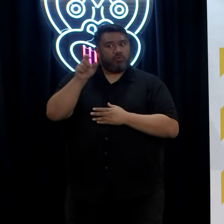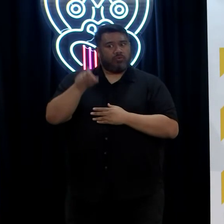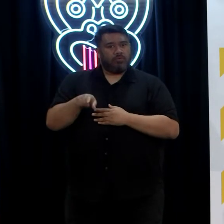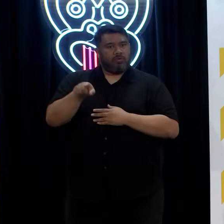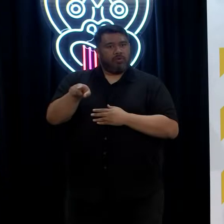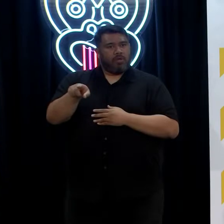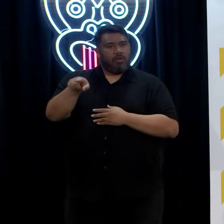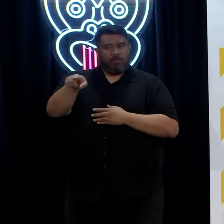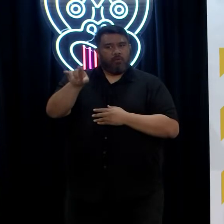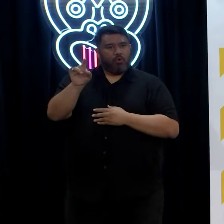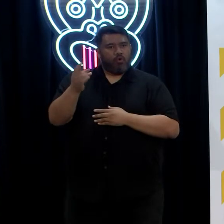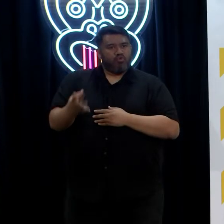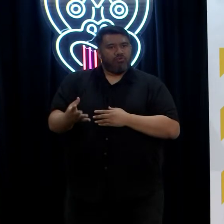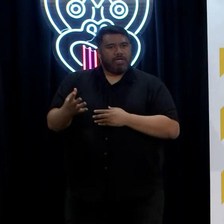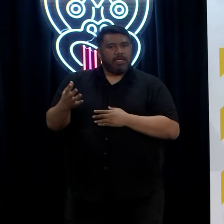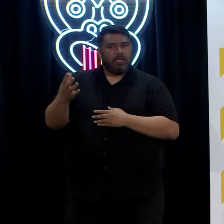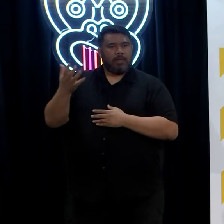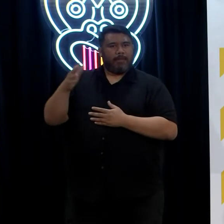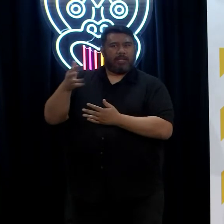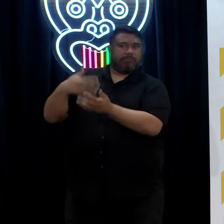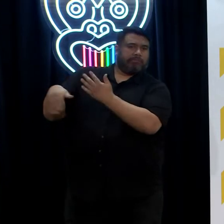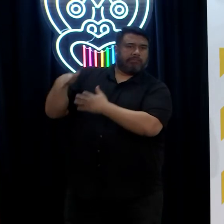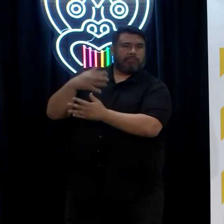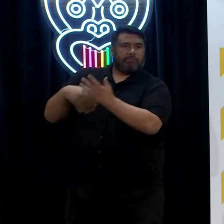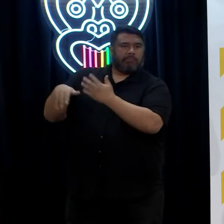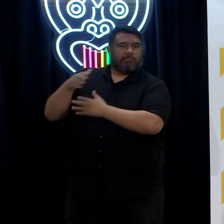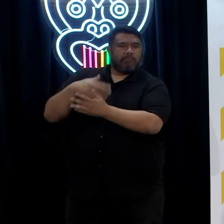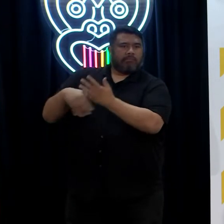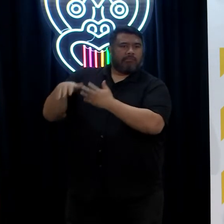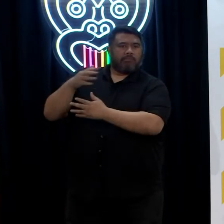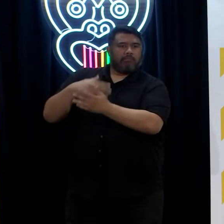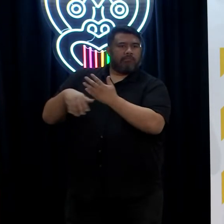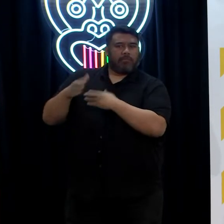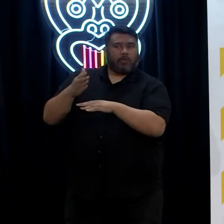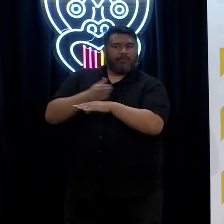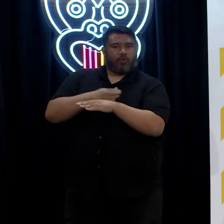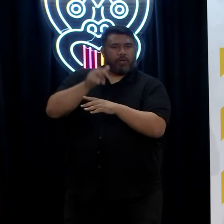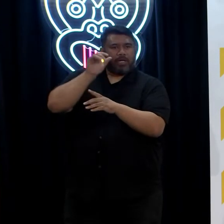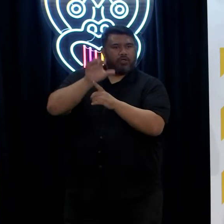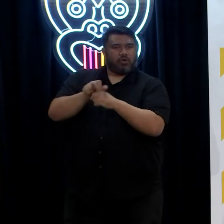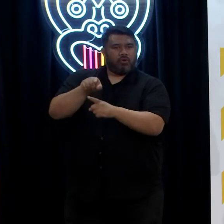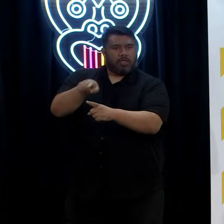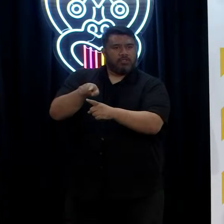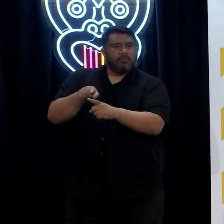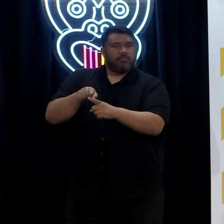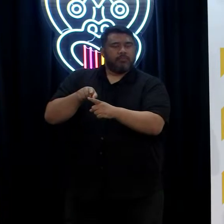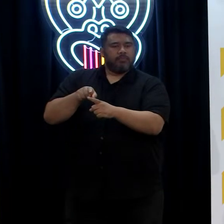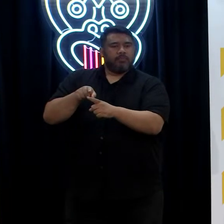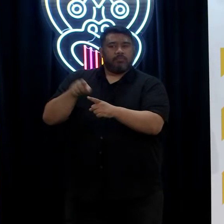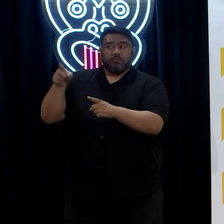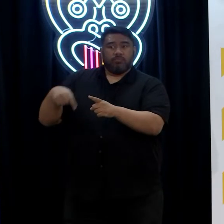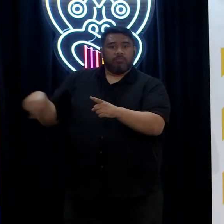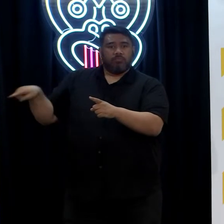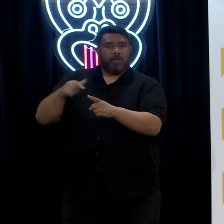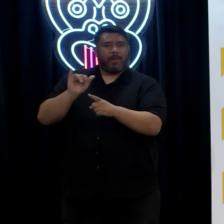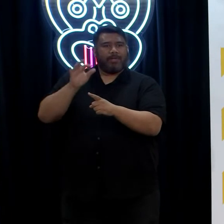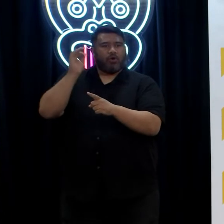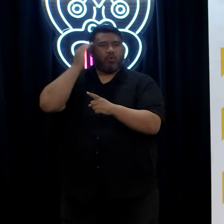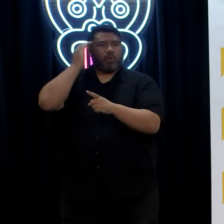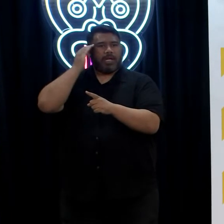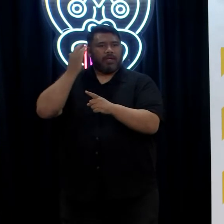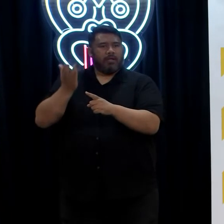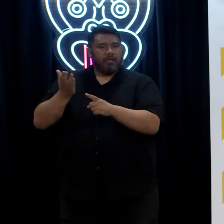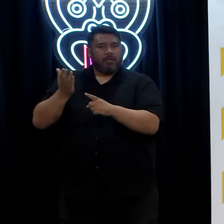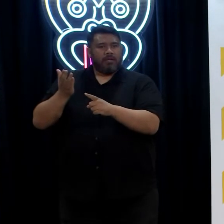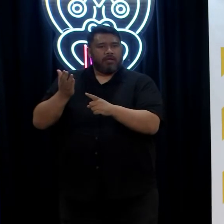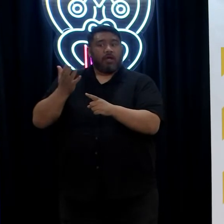got contacts who, up until the point that the case went to hospital, weren't aware that they were contacts of a case. And so that's where, when we look back